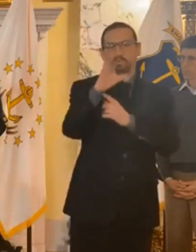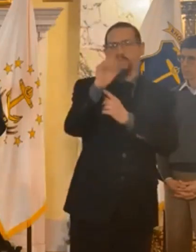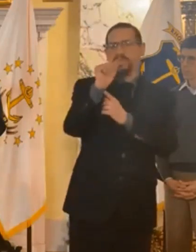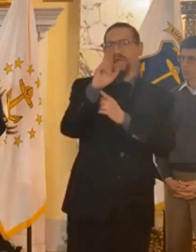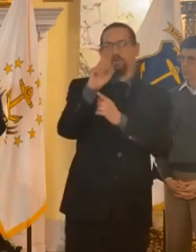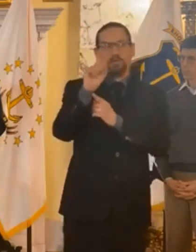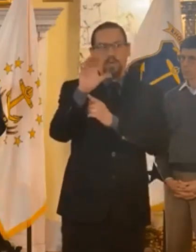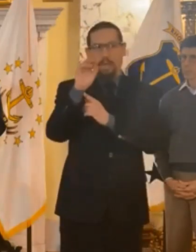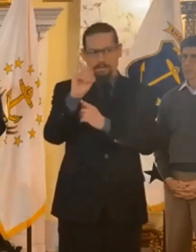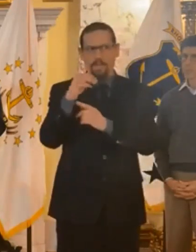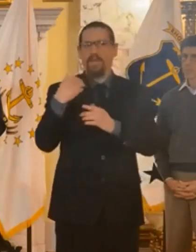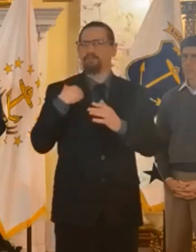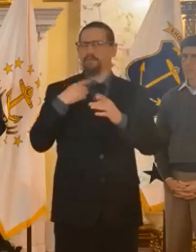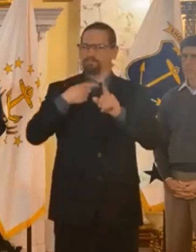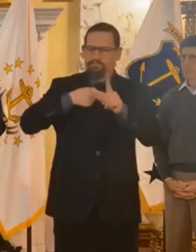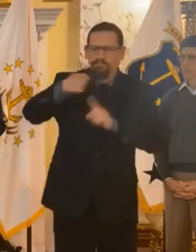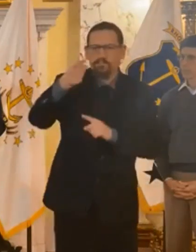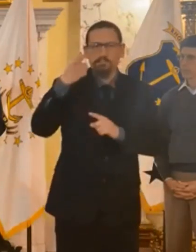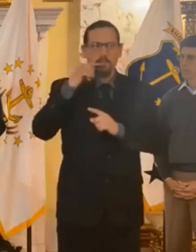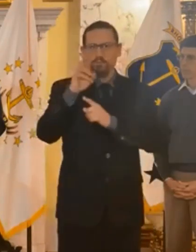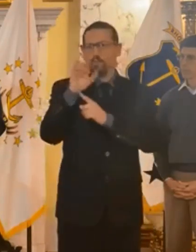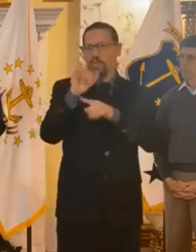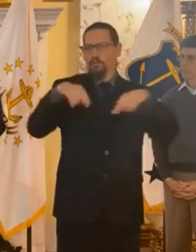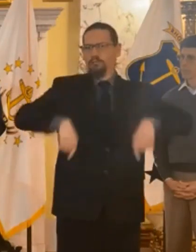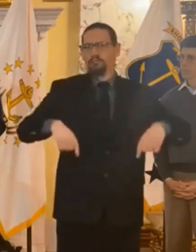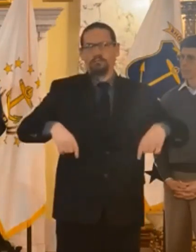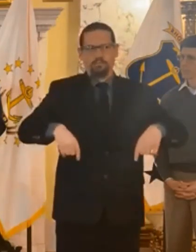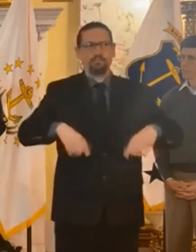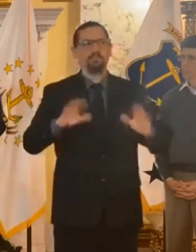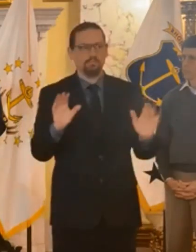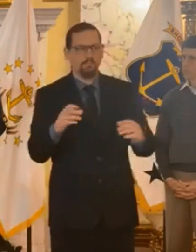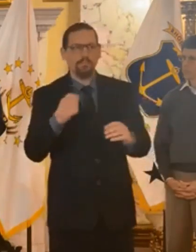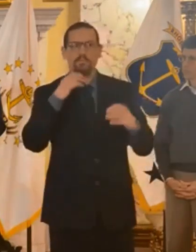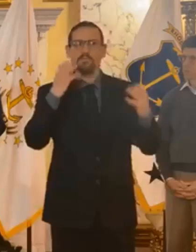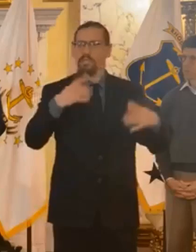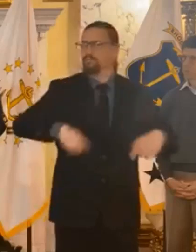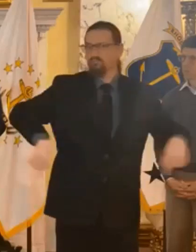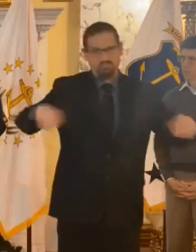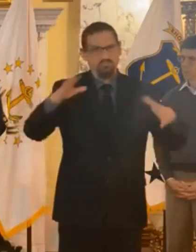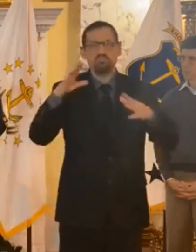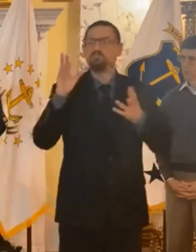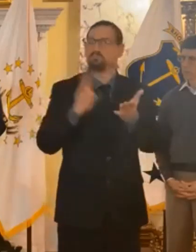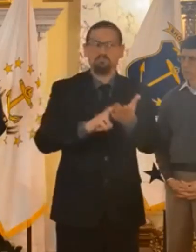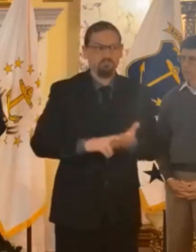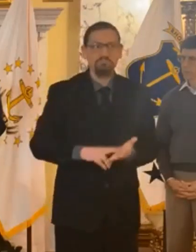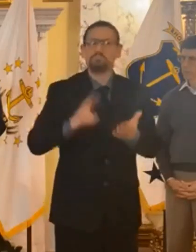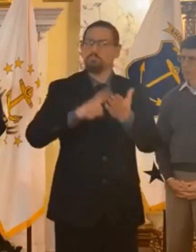sitter. There's a lot of Rhode Islanders who've signed up, and it's something I can offer you to get through the week.